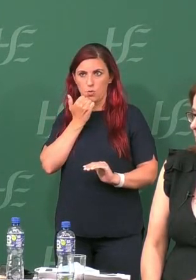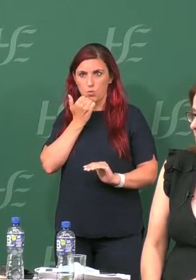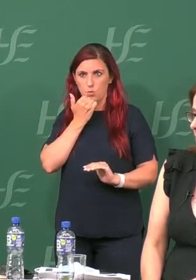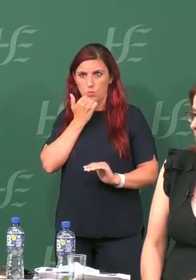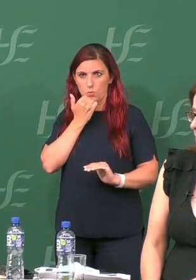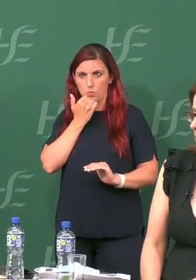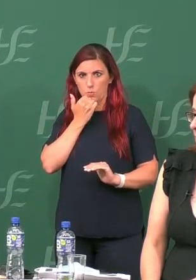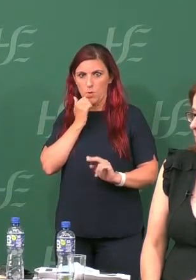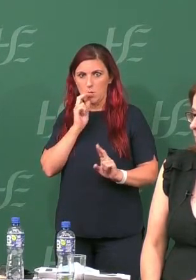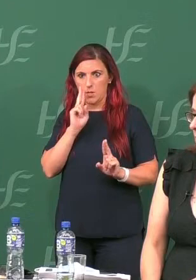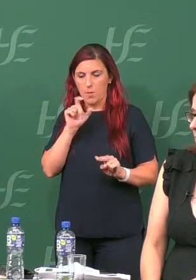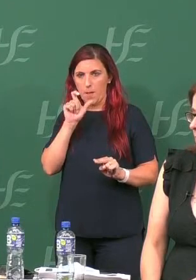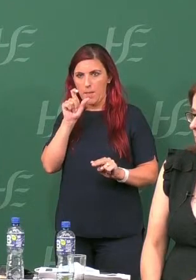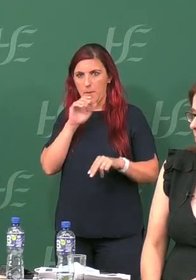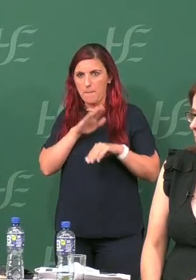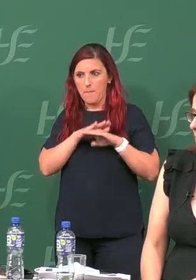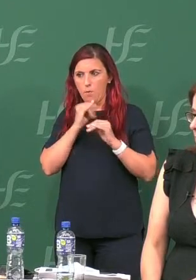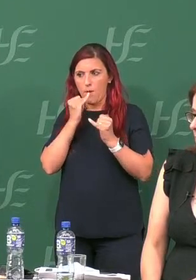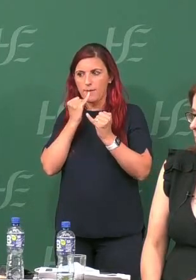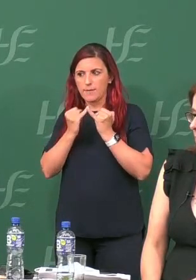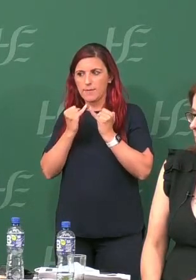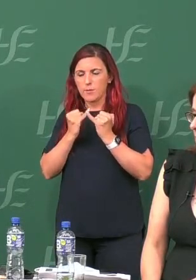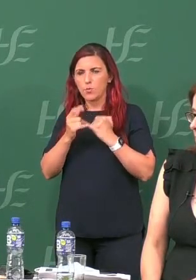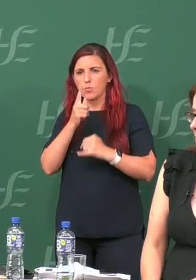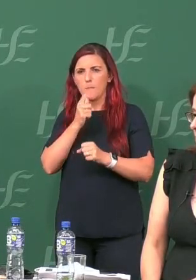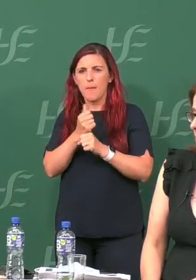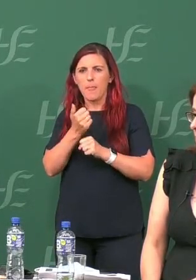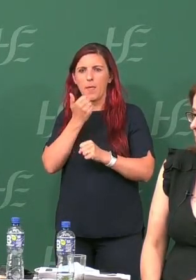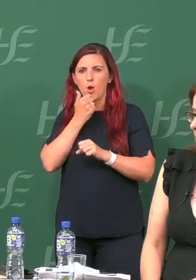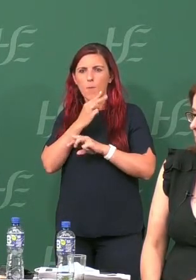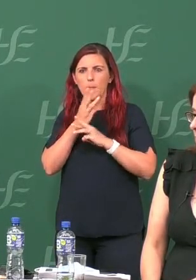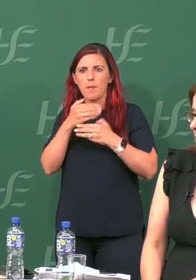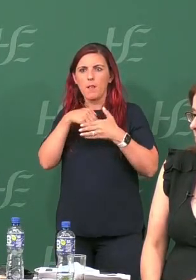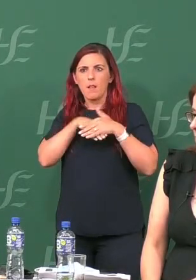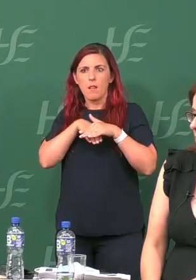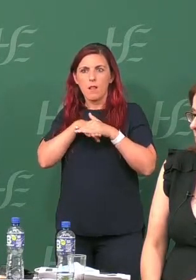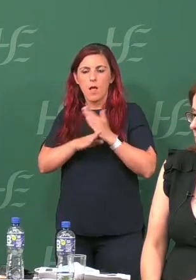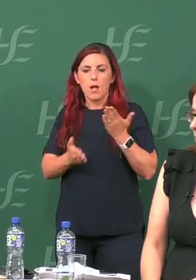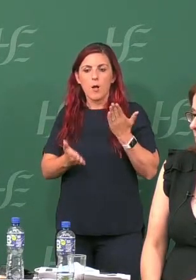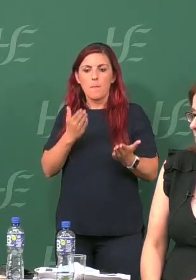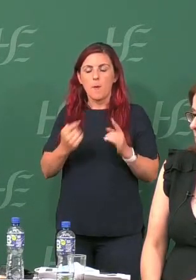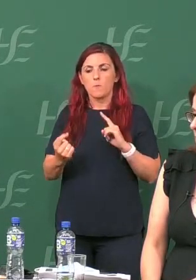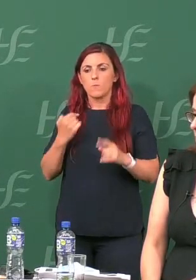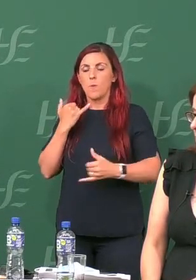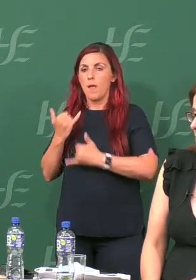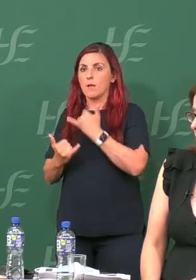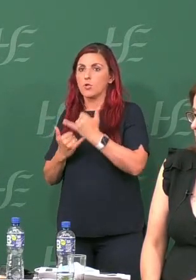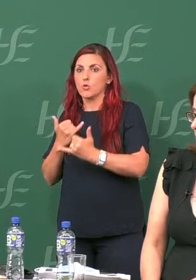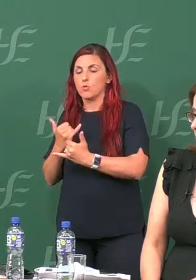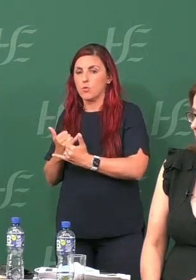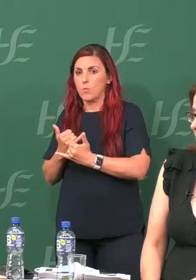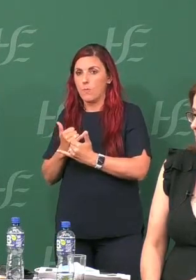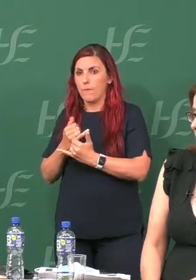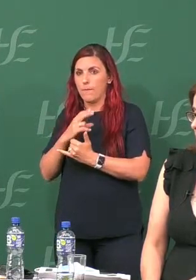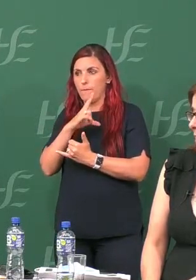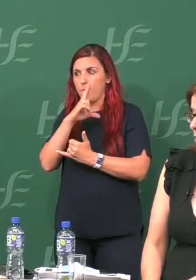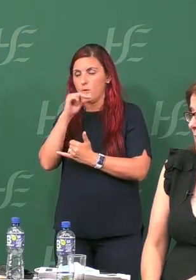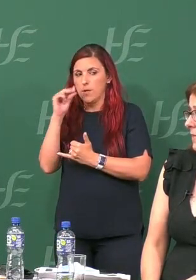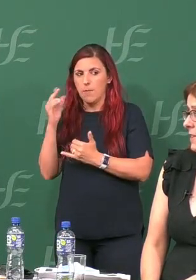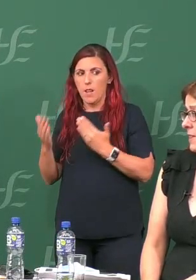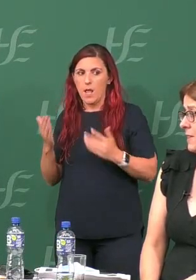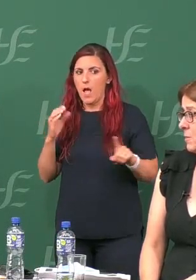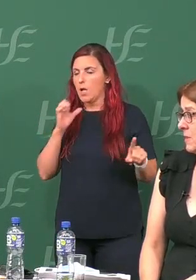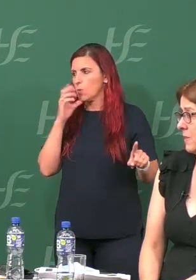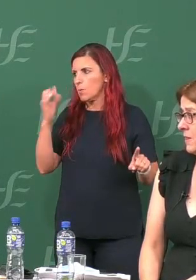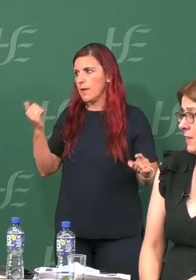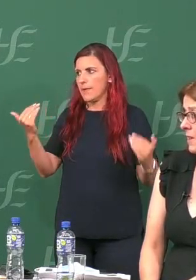more detail around the number of presentations, how it compares to, say, last year, for example, and what's being done to address it? I don't